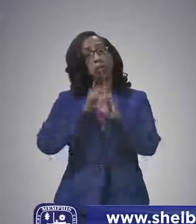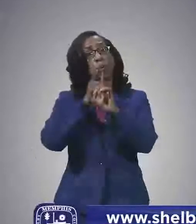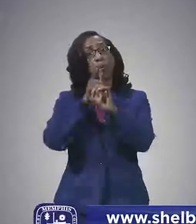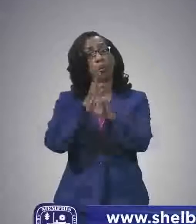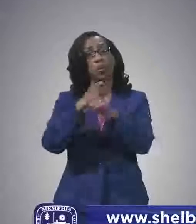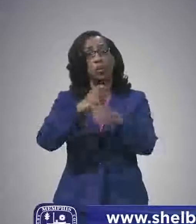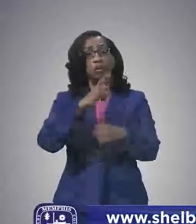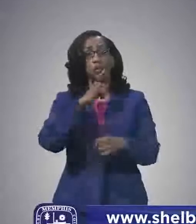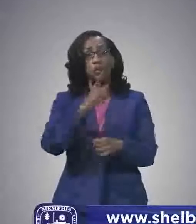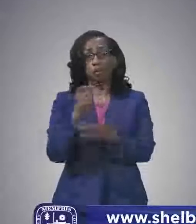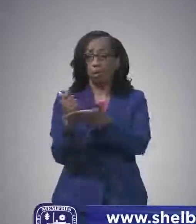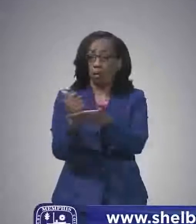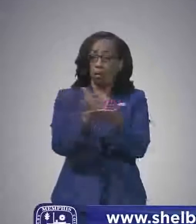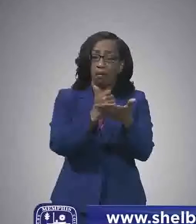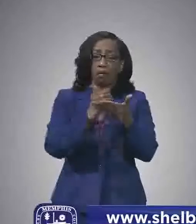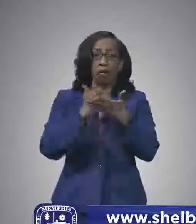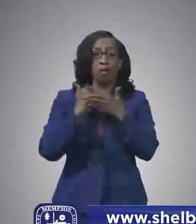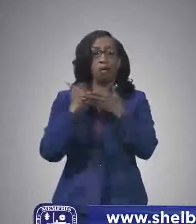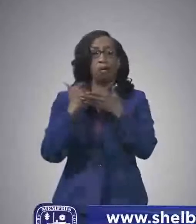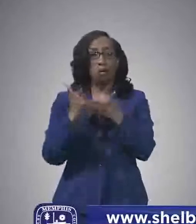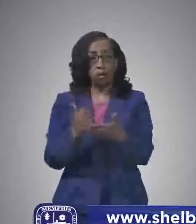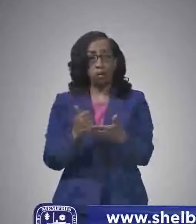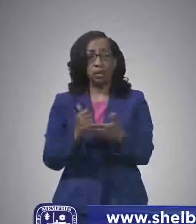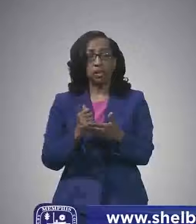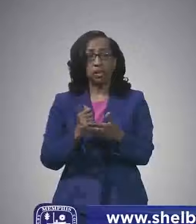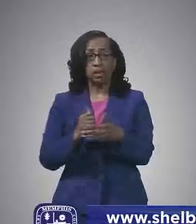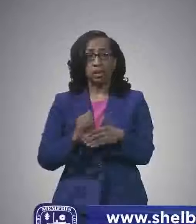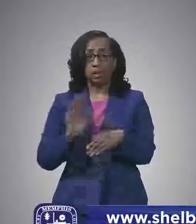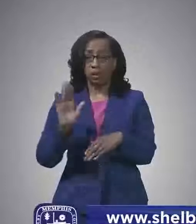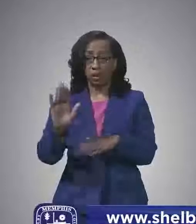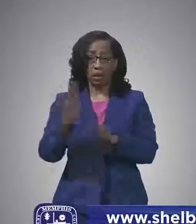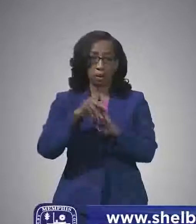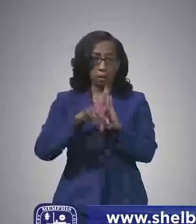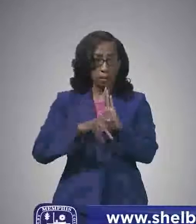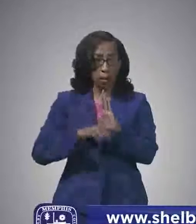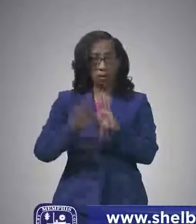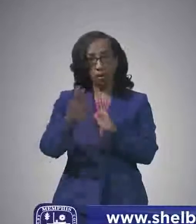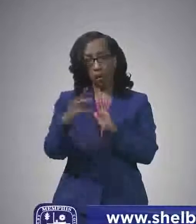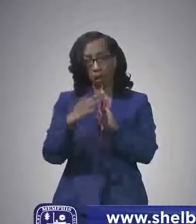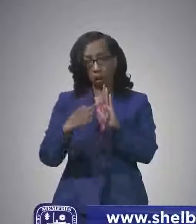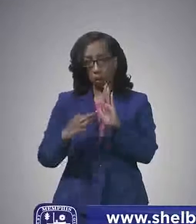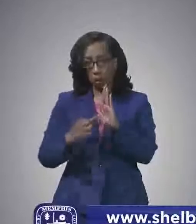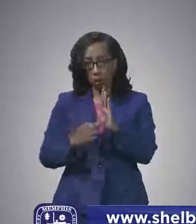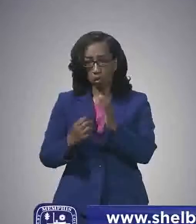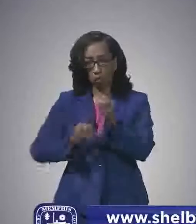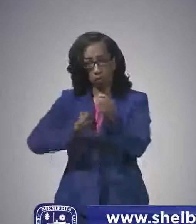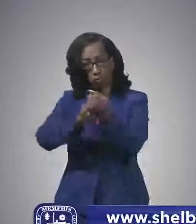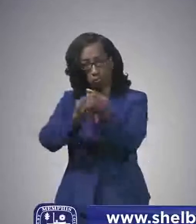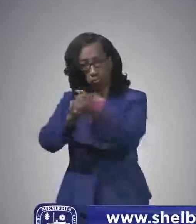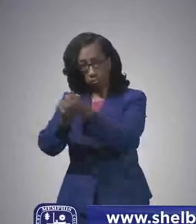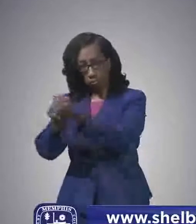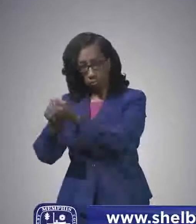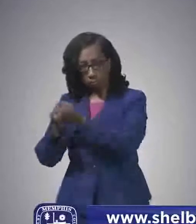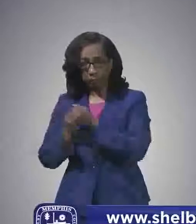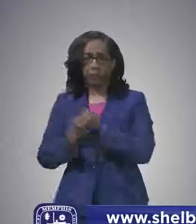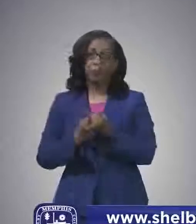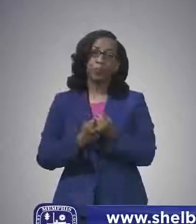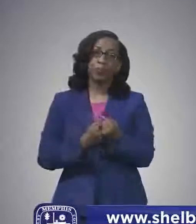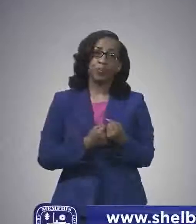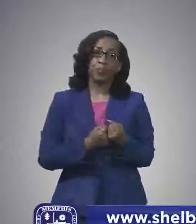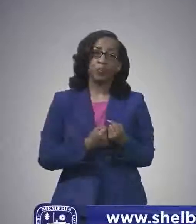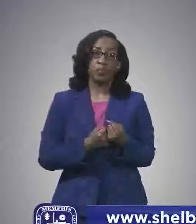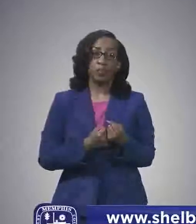we are helping them enforce their own policies and procedures. Now, with that said,